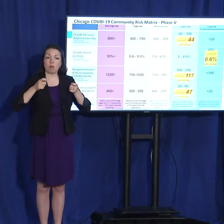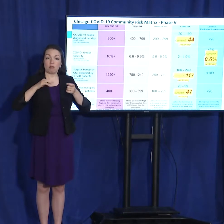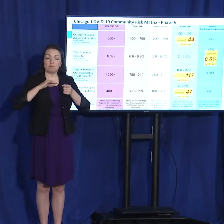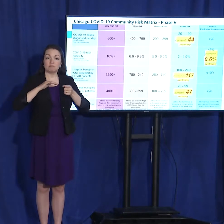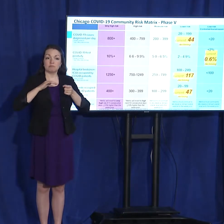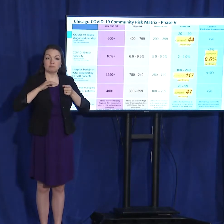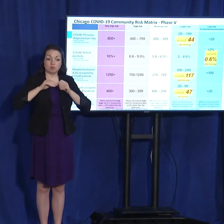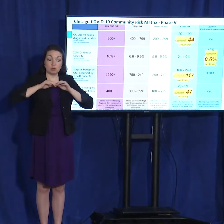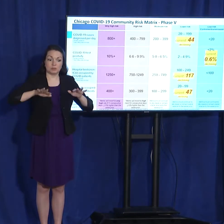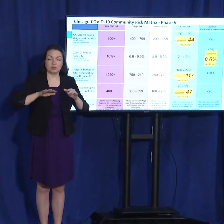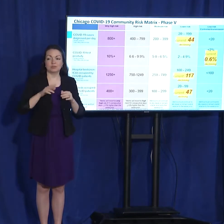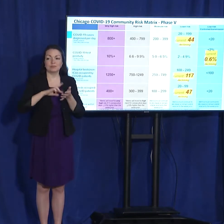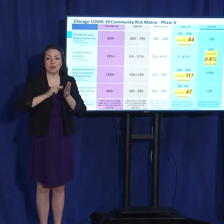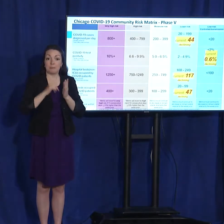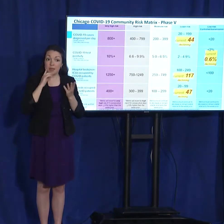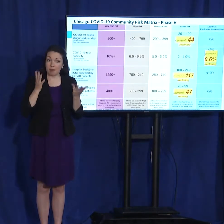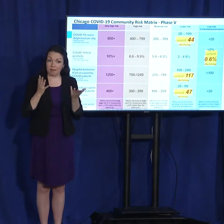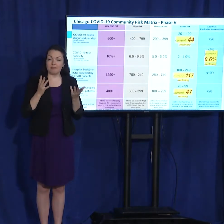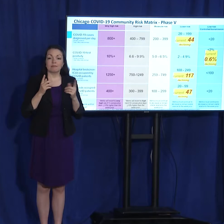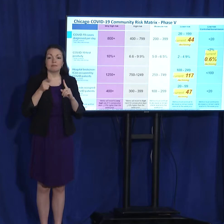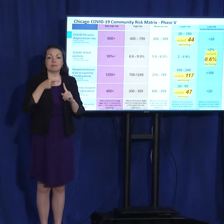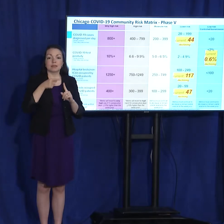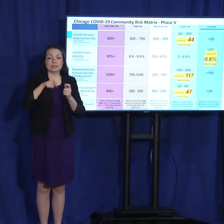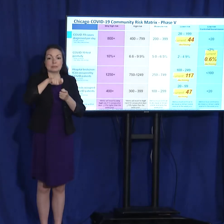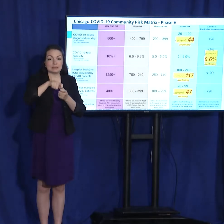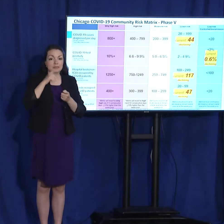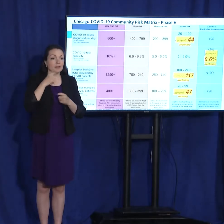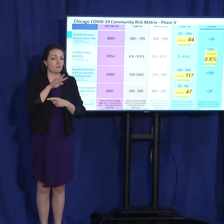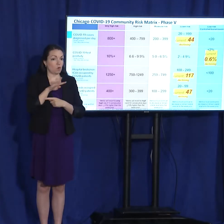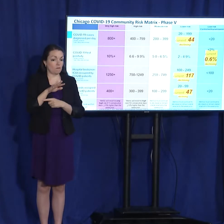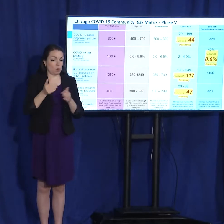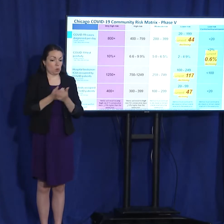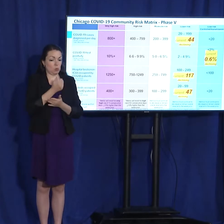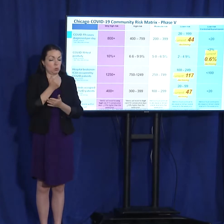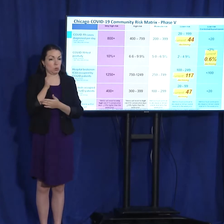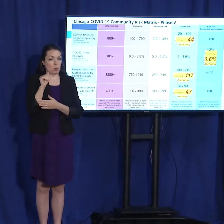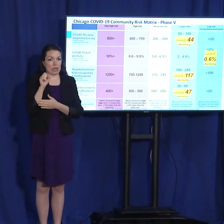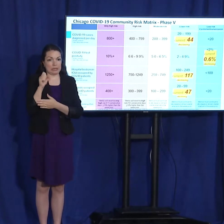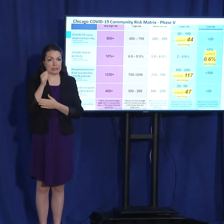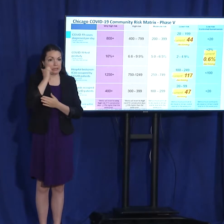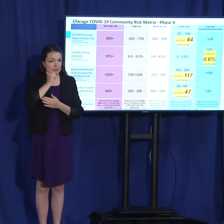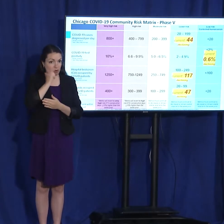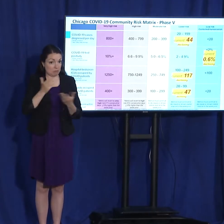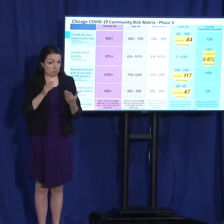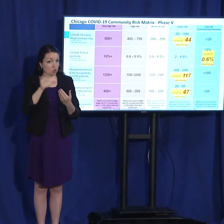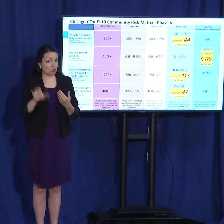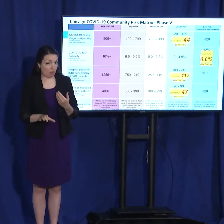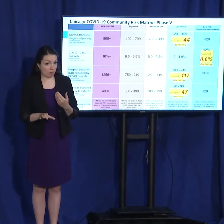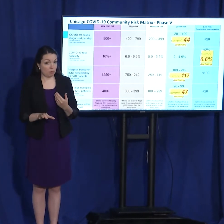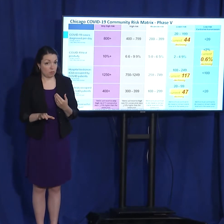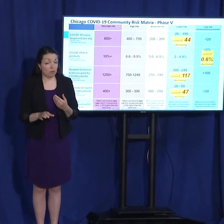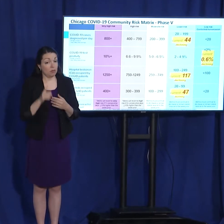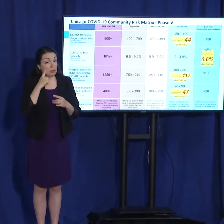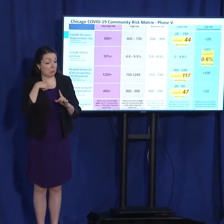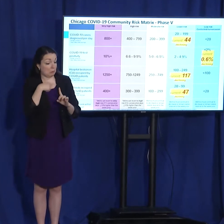point on that, we're averaging just 44 new cases a day here in Chicago right now. Our positivity is